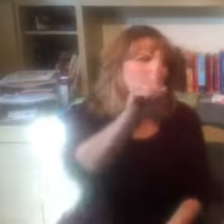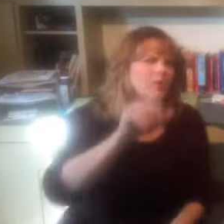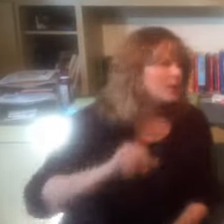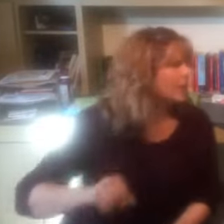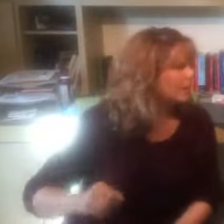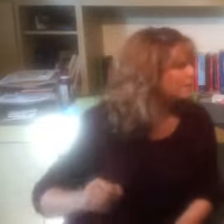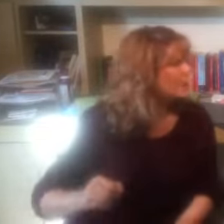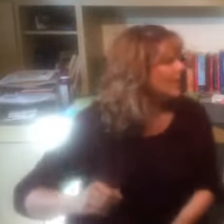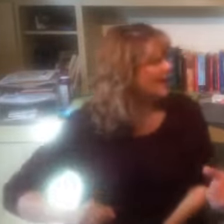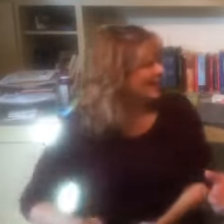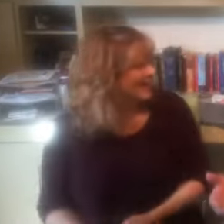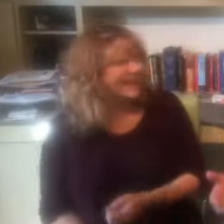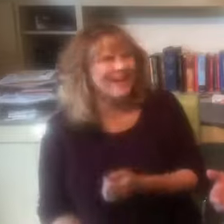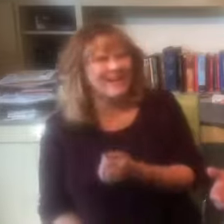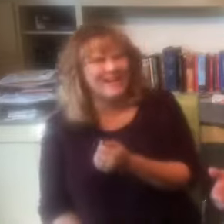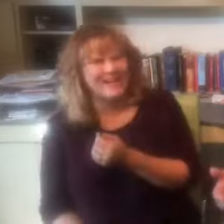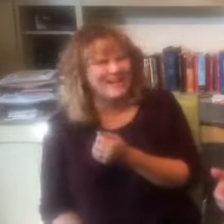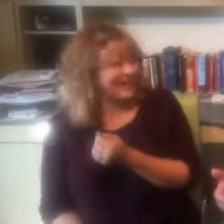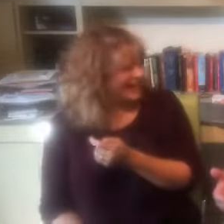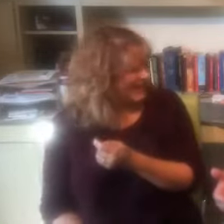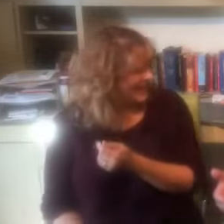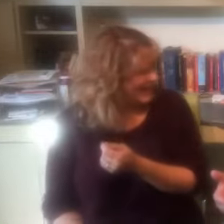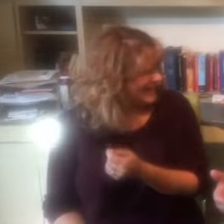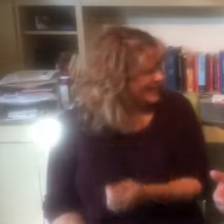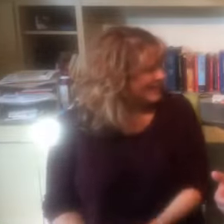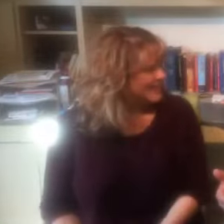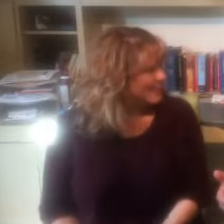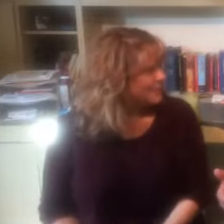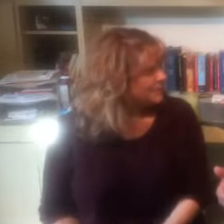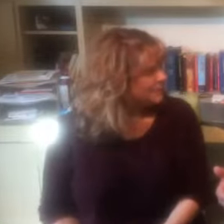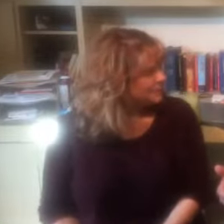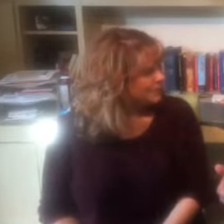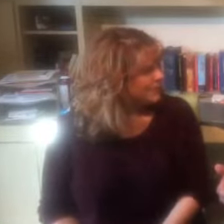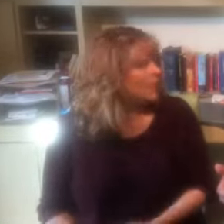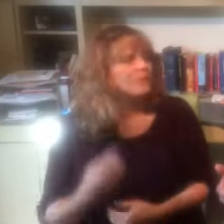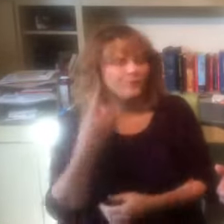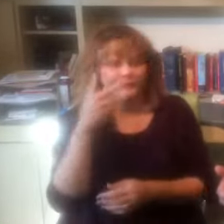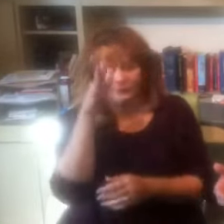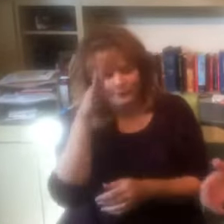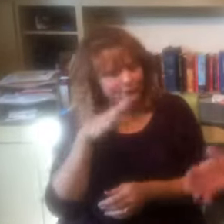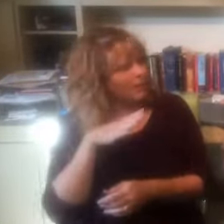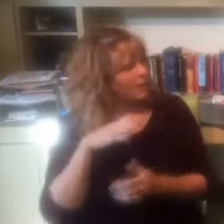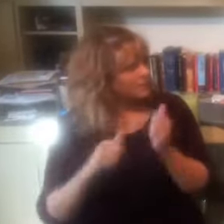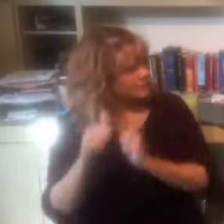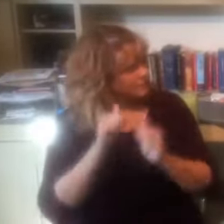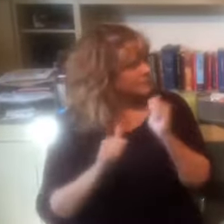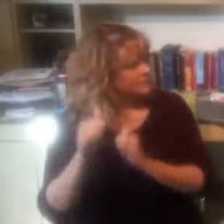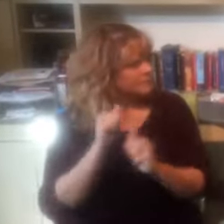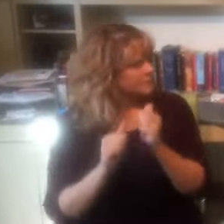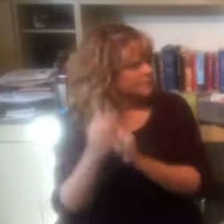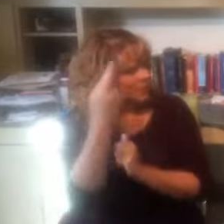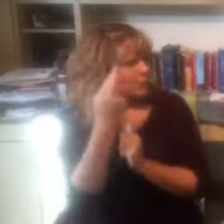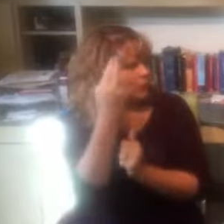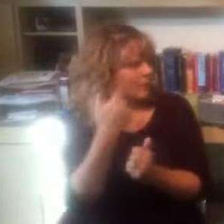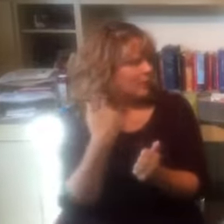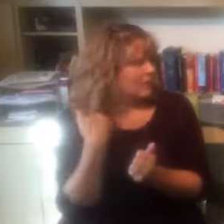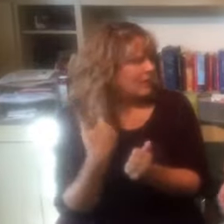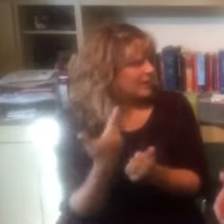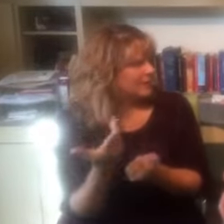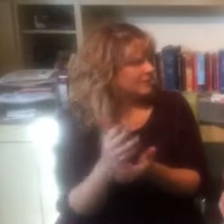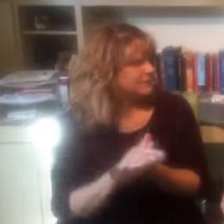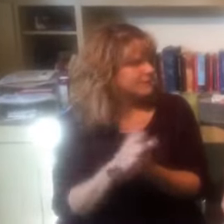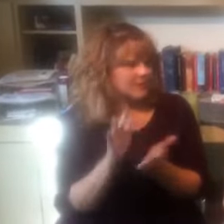be with you in a minute. But you tend to think that. You know, when I did my one man play, mm-hmm. the reason I had it's actually